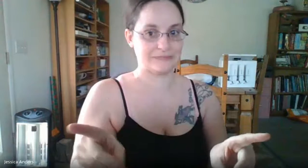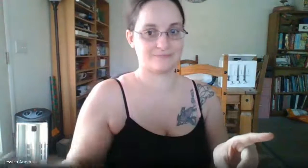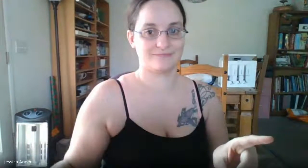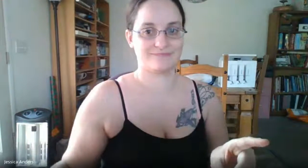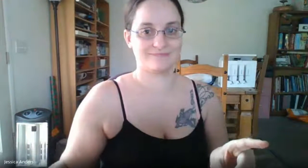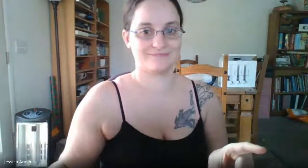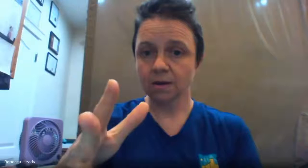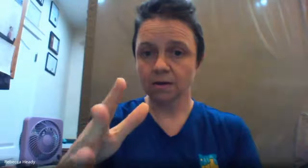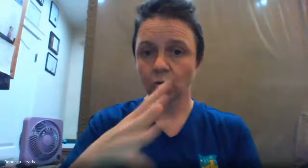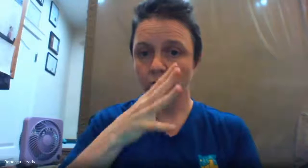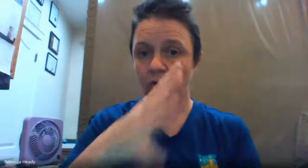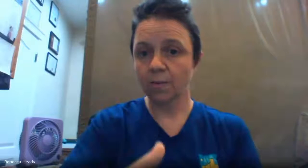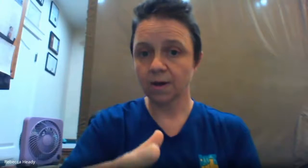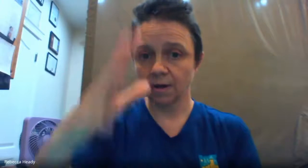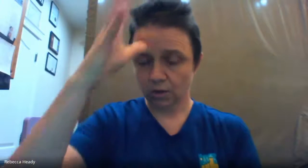grandma or grandpa,